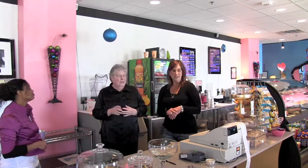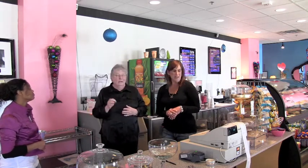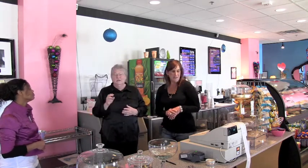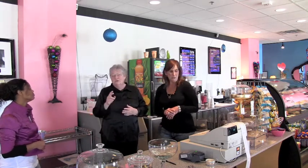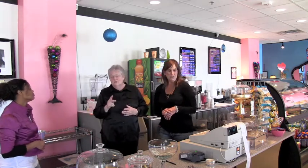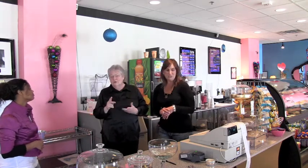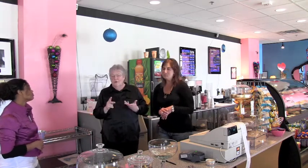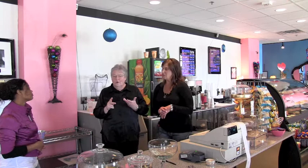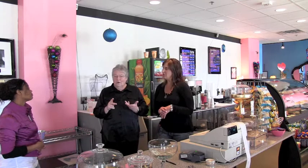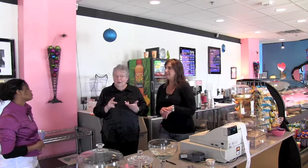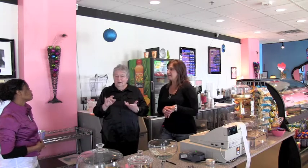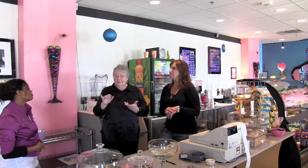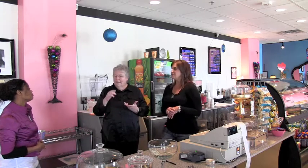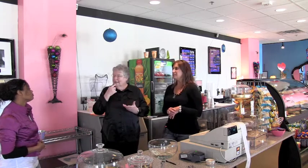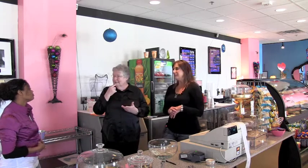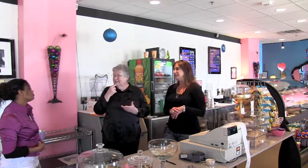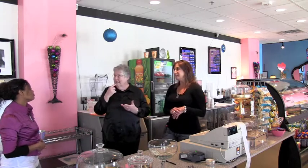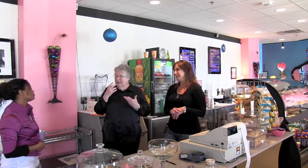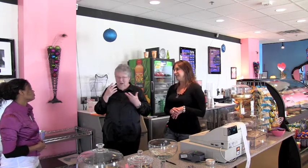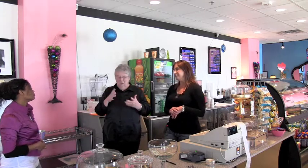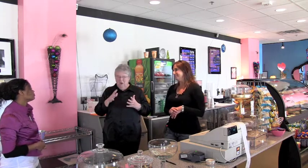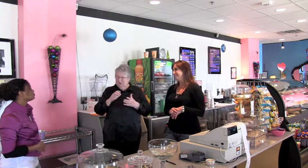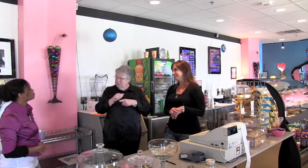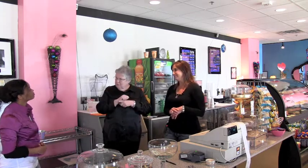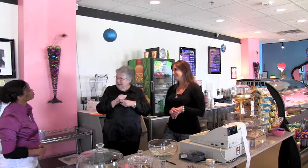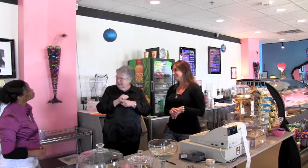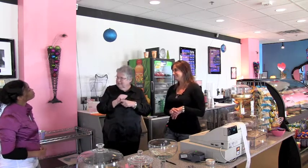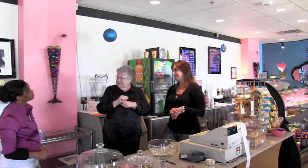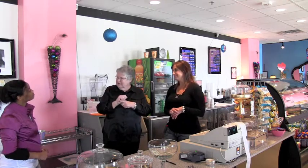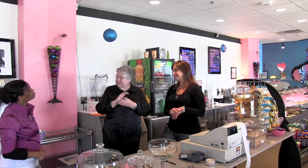it'll, once you know it, it comes very easy.